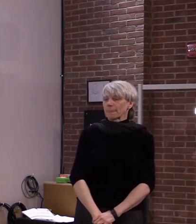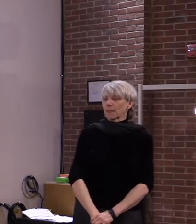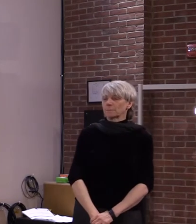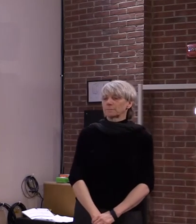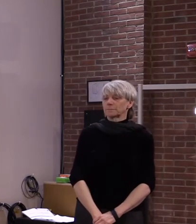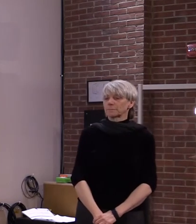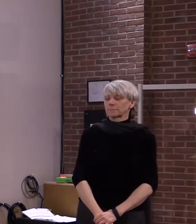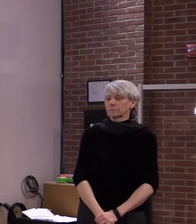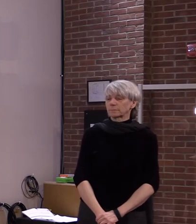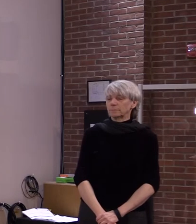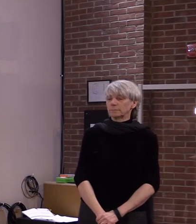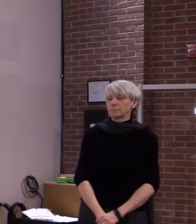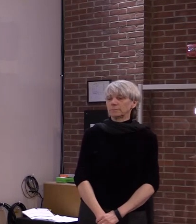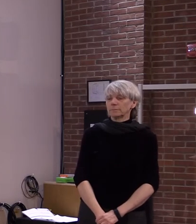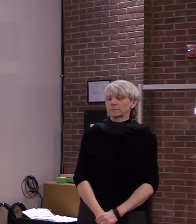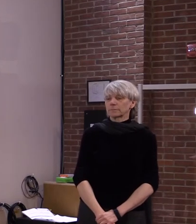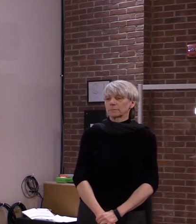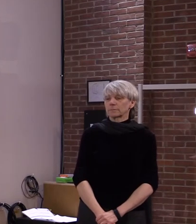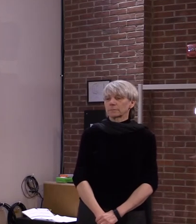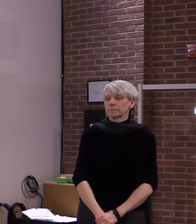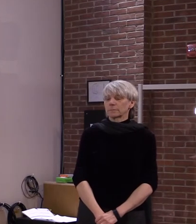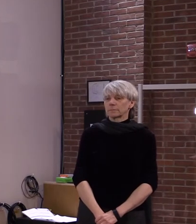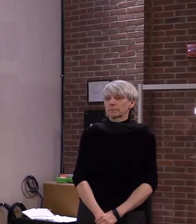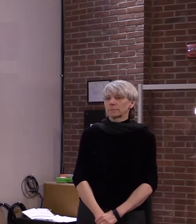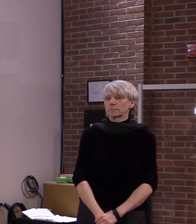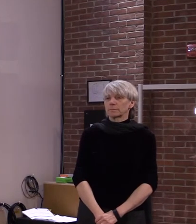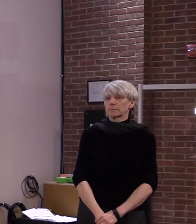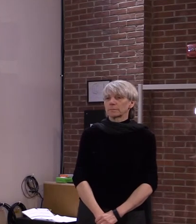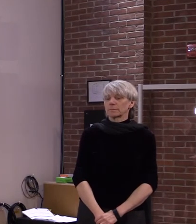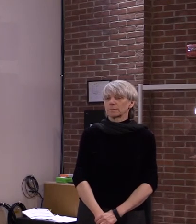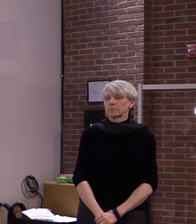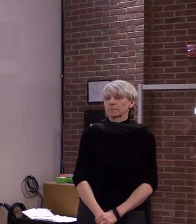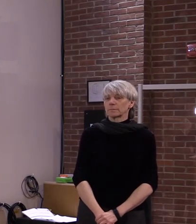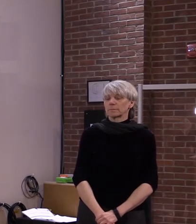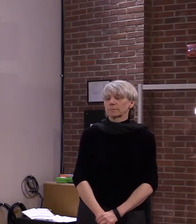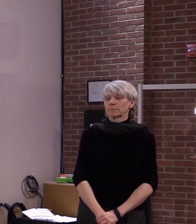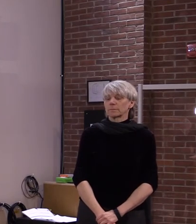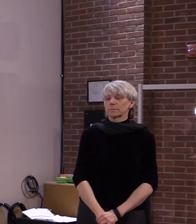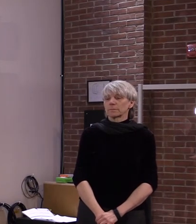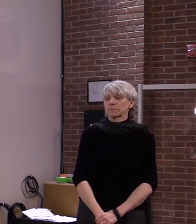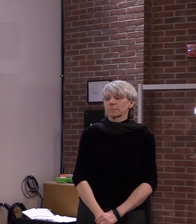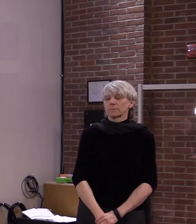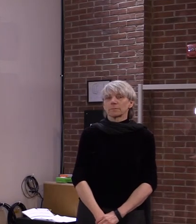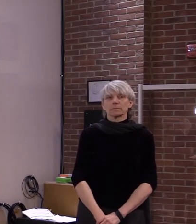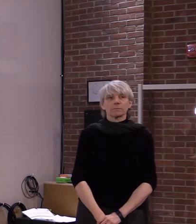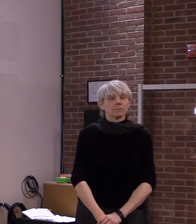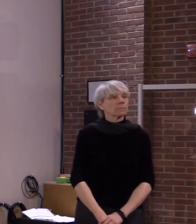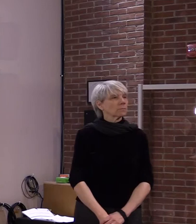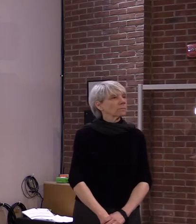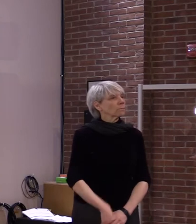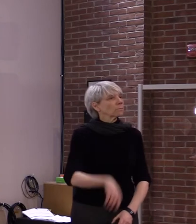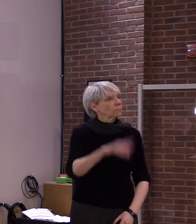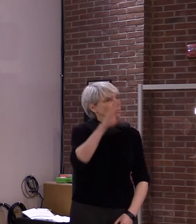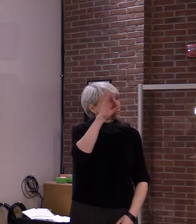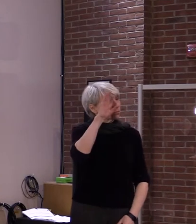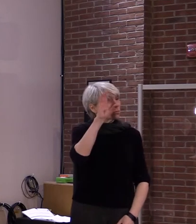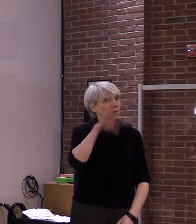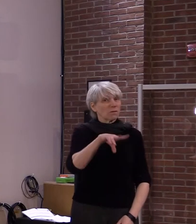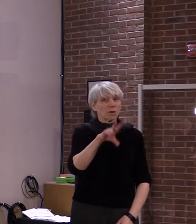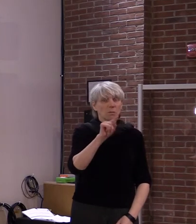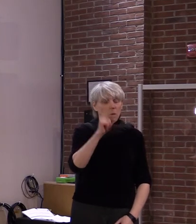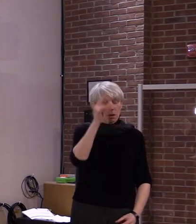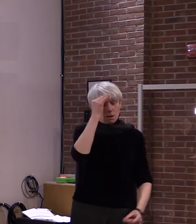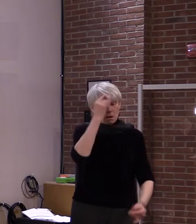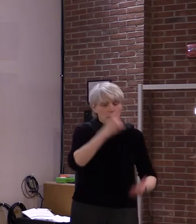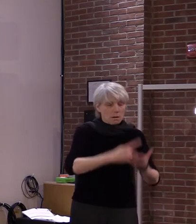my question uh uh secretary smith is this um the health care reform has been going on here for 10 years but